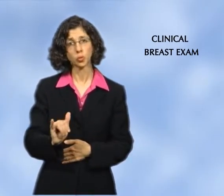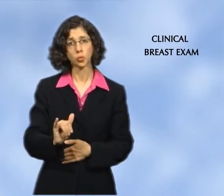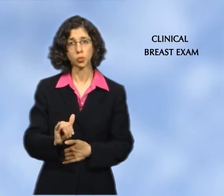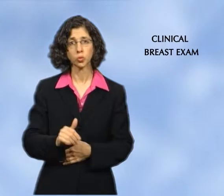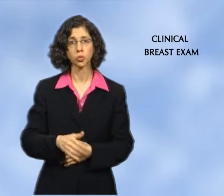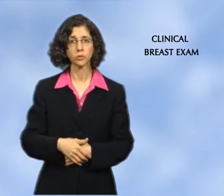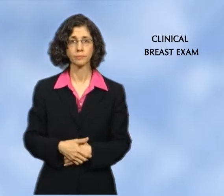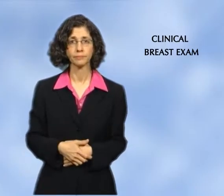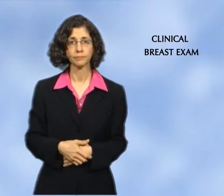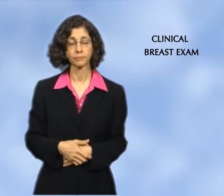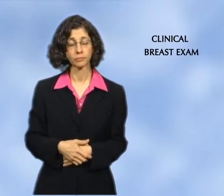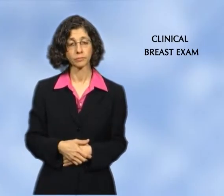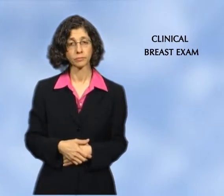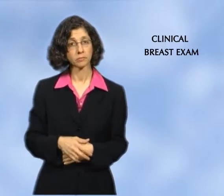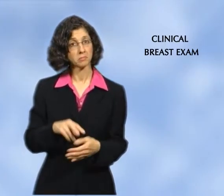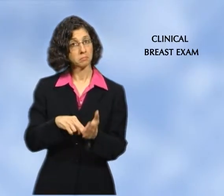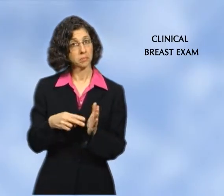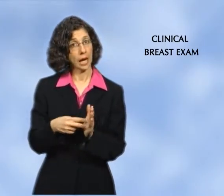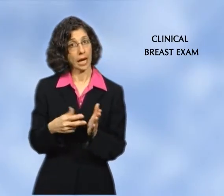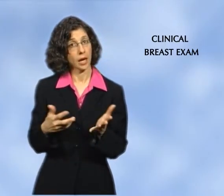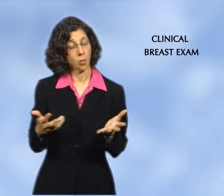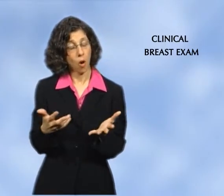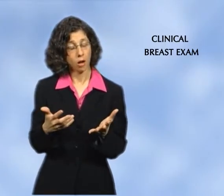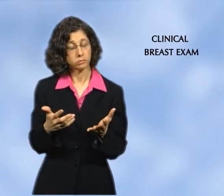clinical breast examinations.